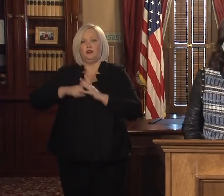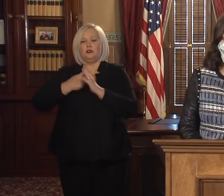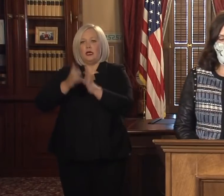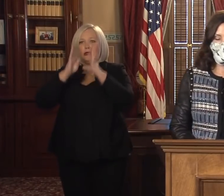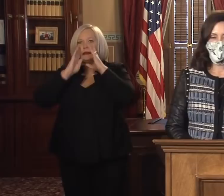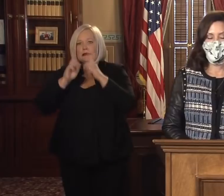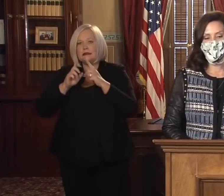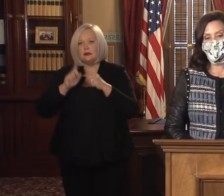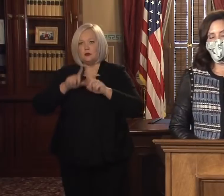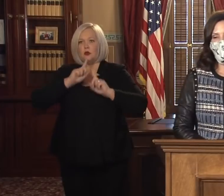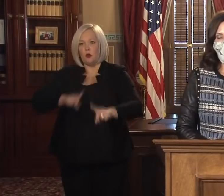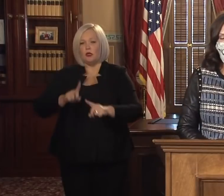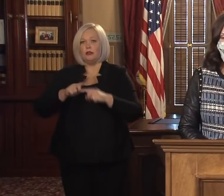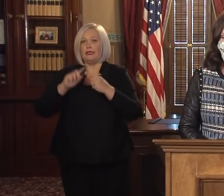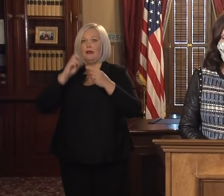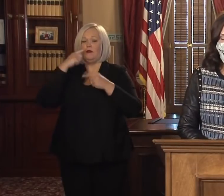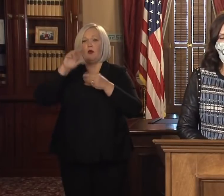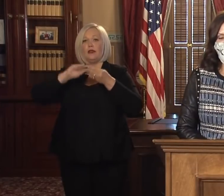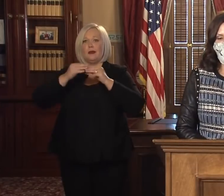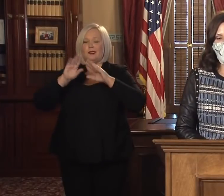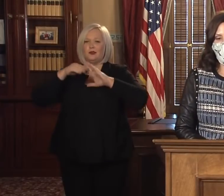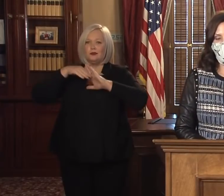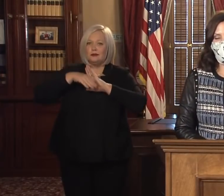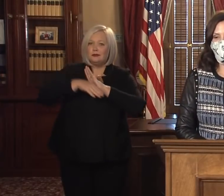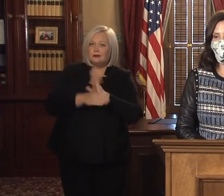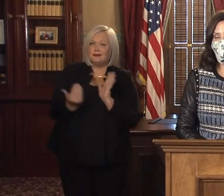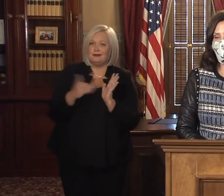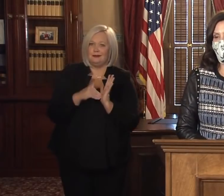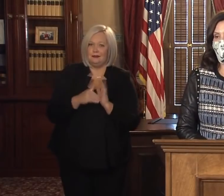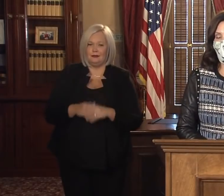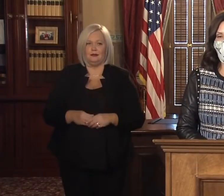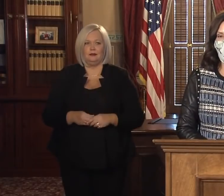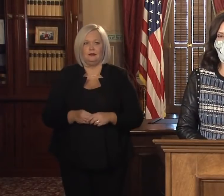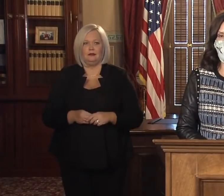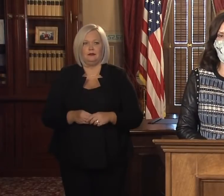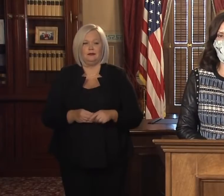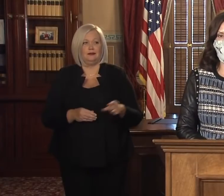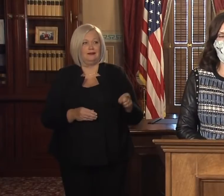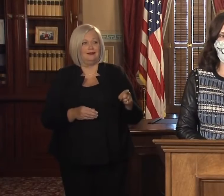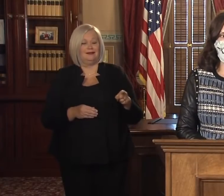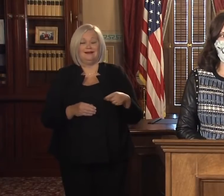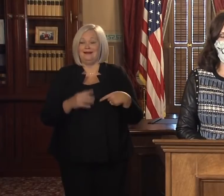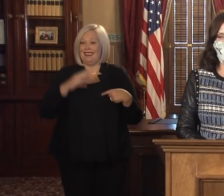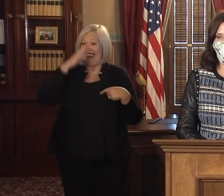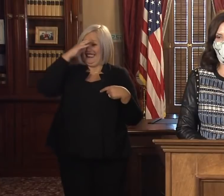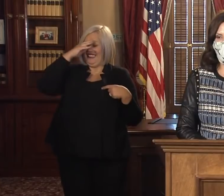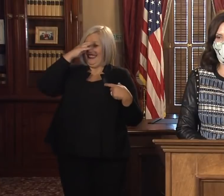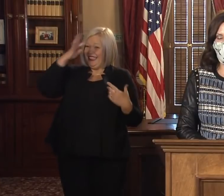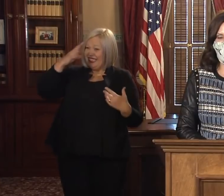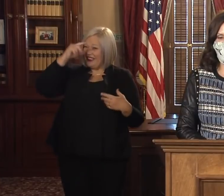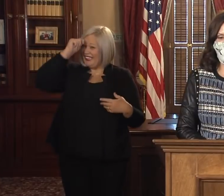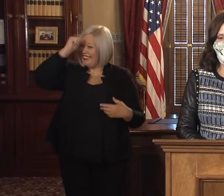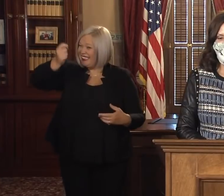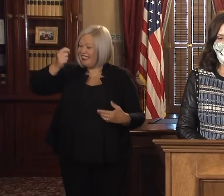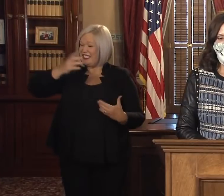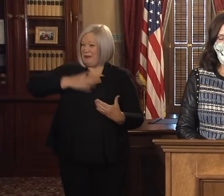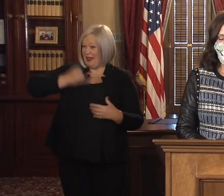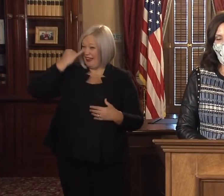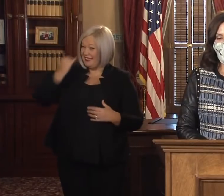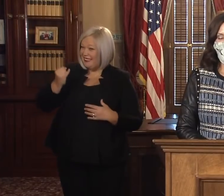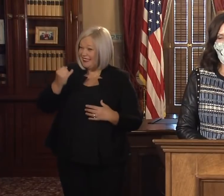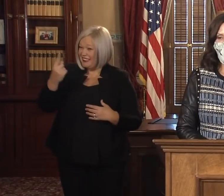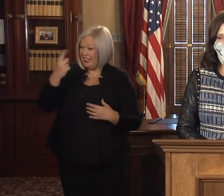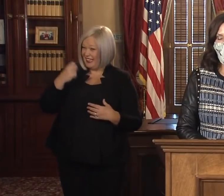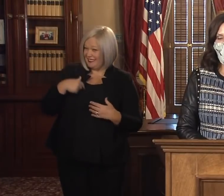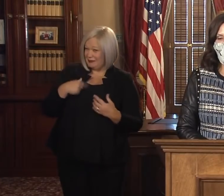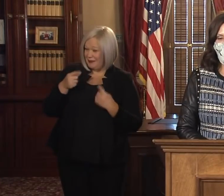down? Well, I think this is a theory. You're asking me what my theory of what's happening is.